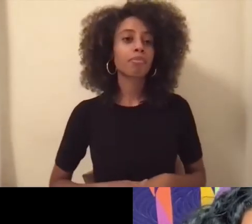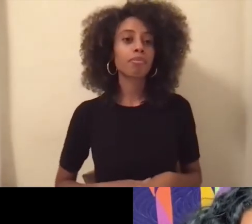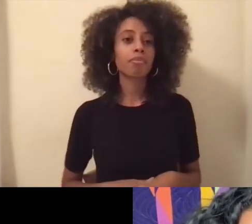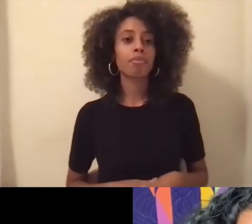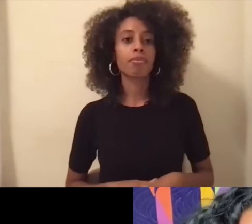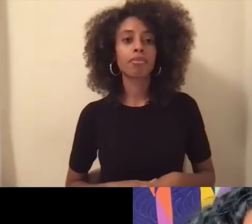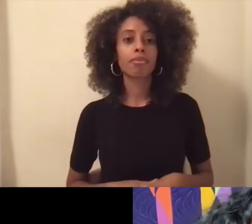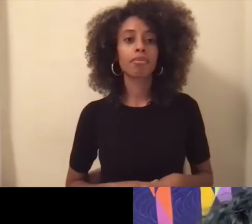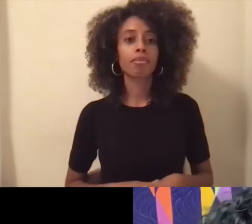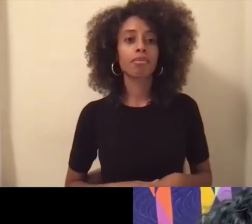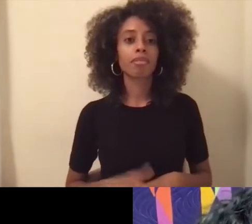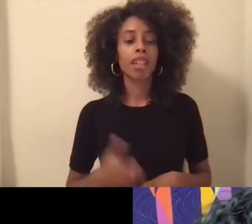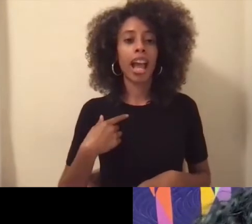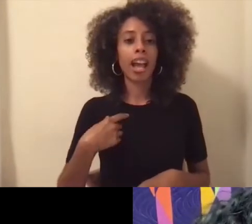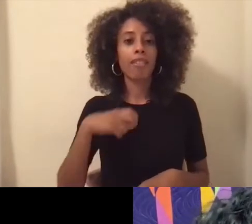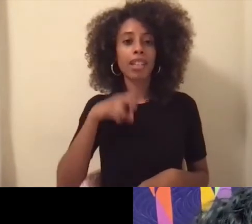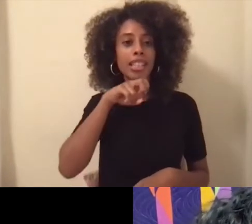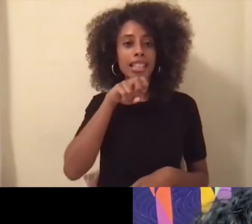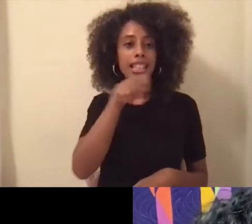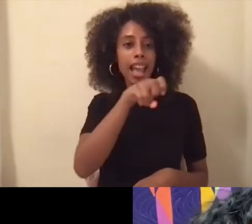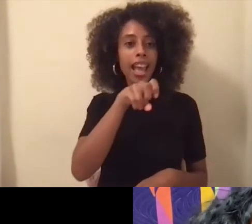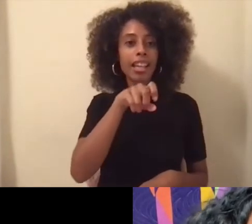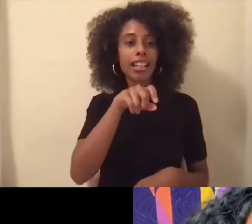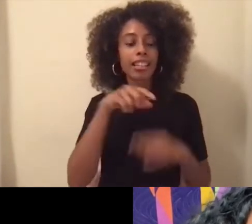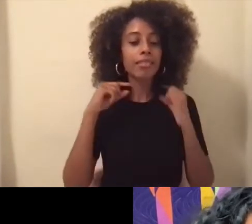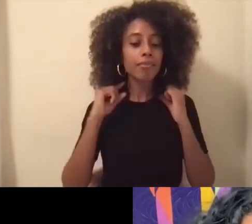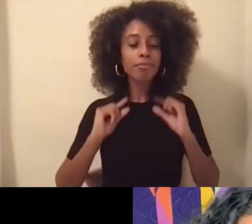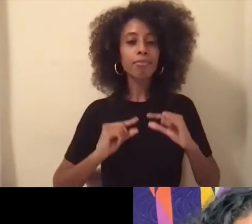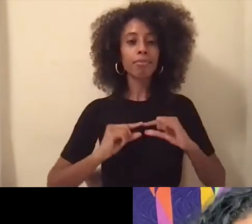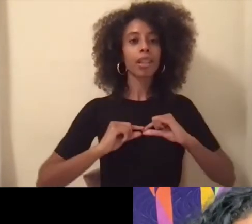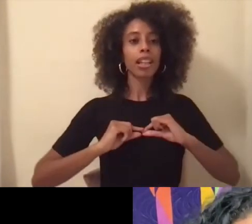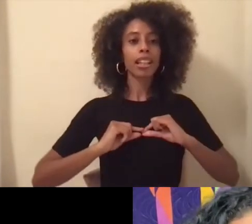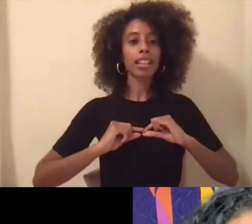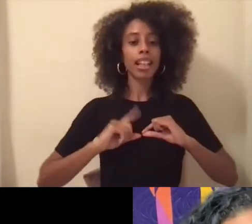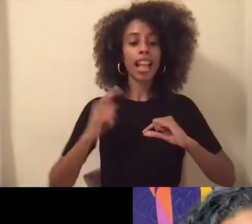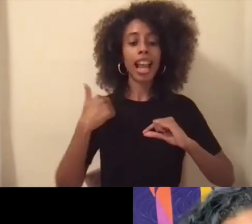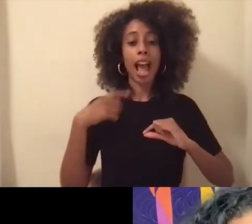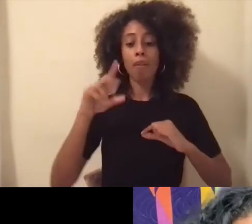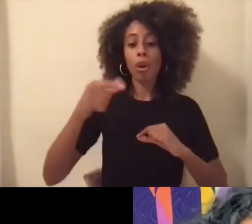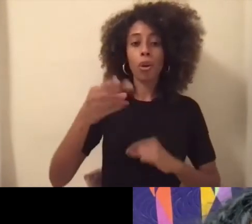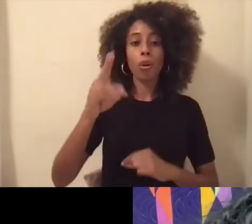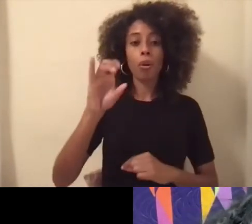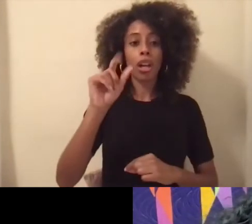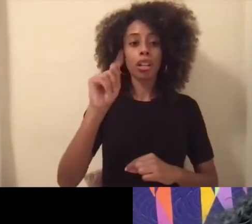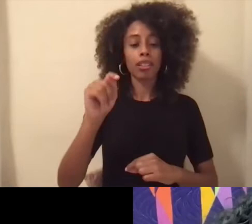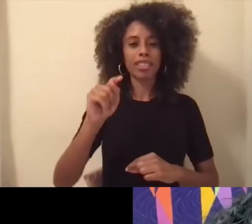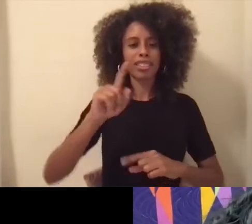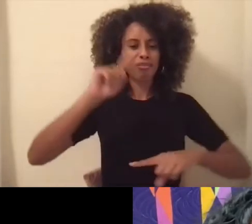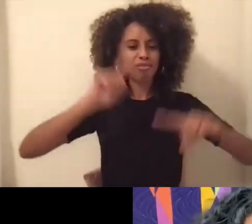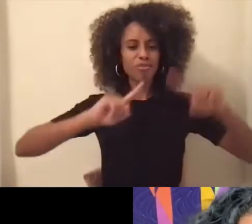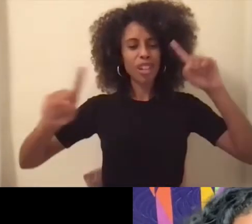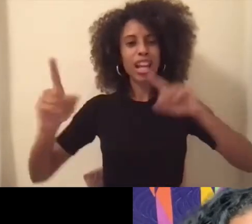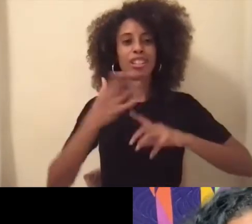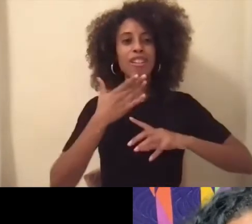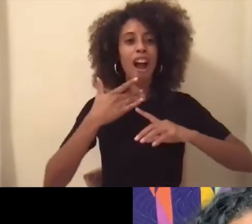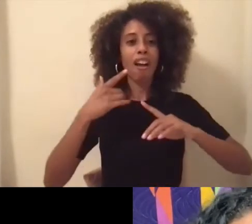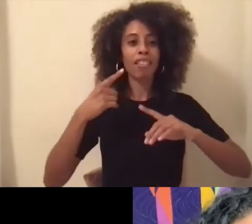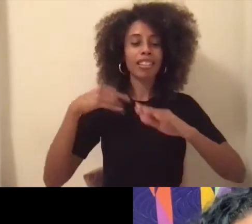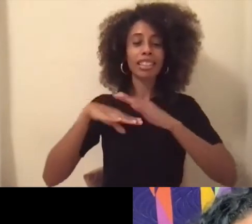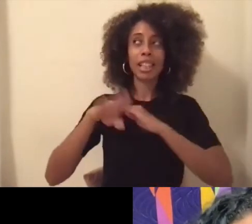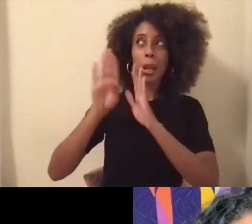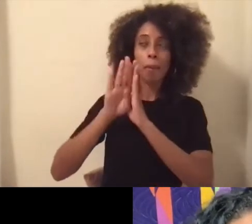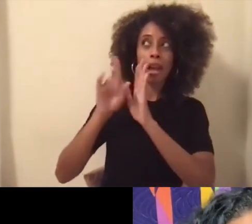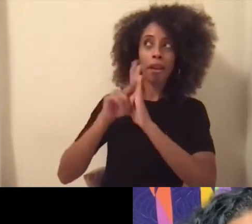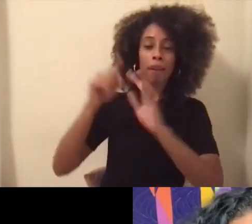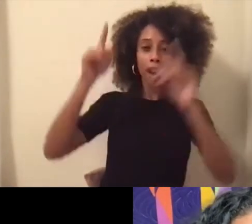a snake pendant. And there is a very colorful quilt behind me. The quilt is beautiful. Is that from your